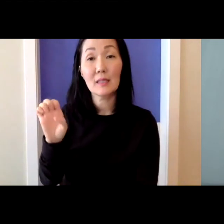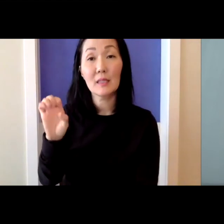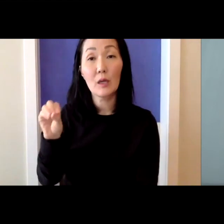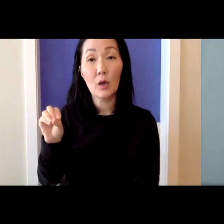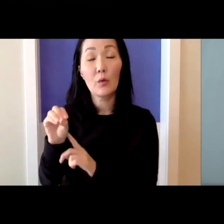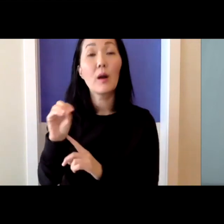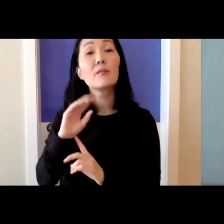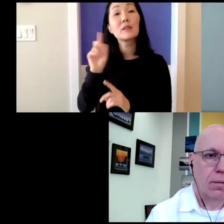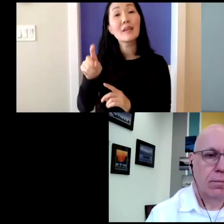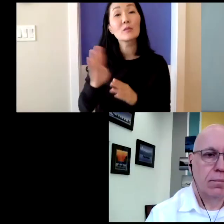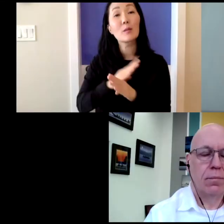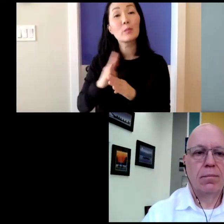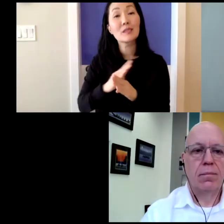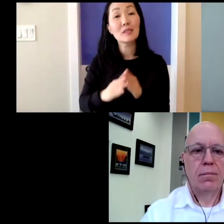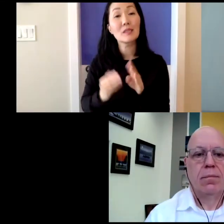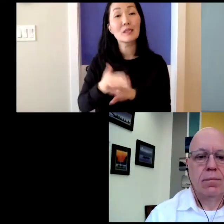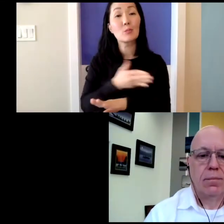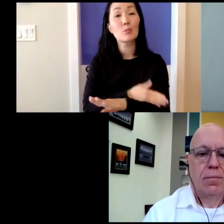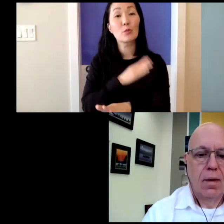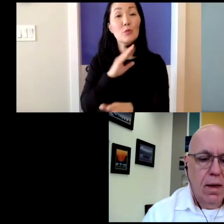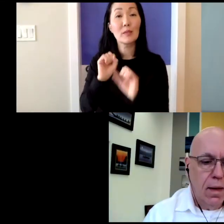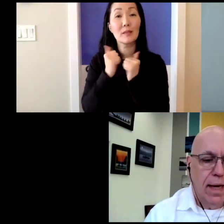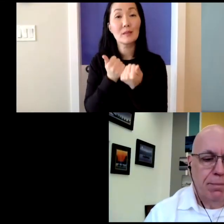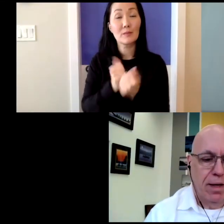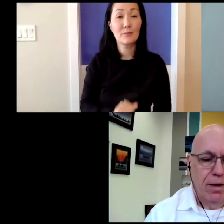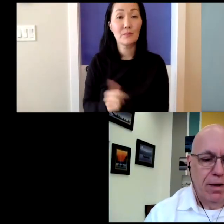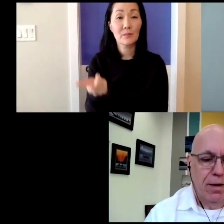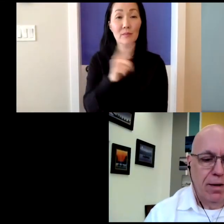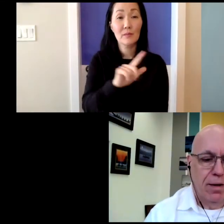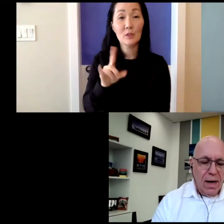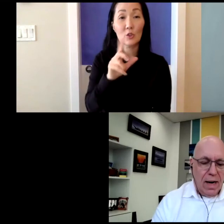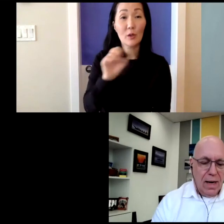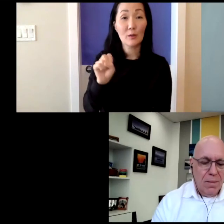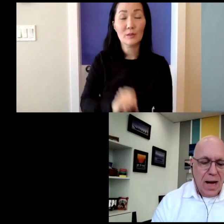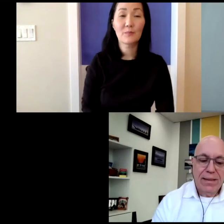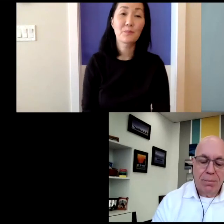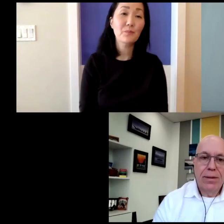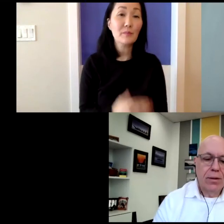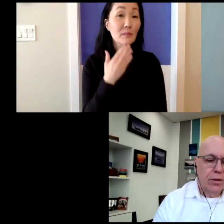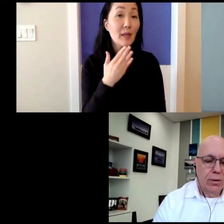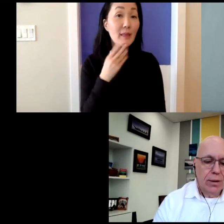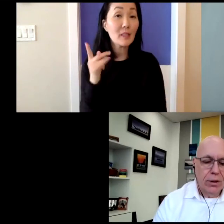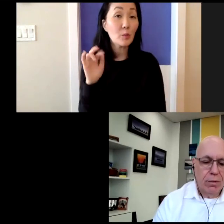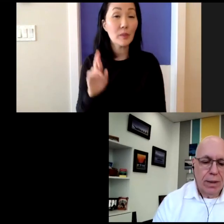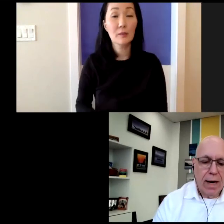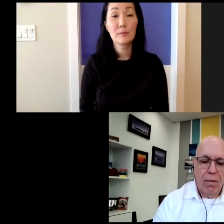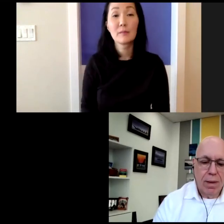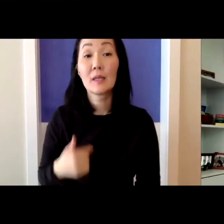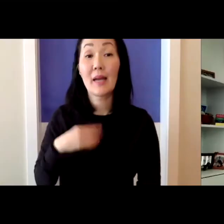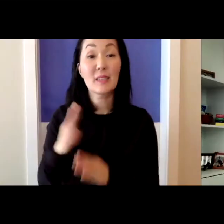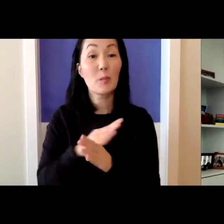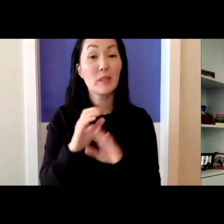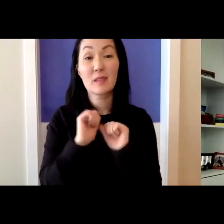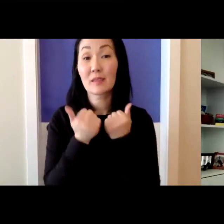Improvement Association. Over to you, Charles. Thanks, Peter. As a business association, we care